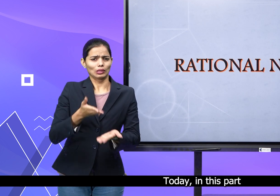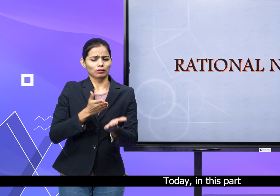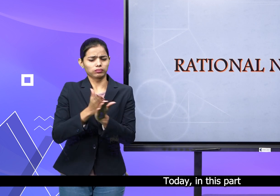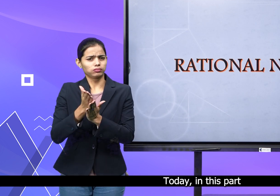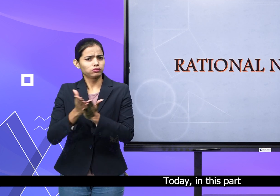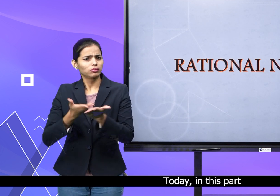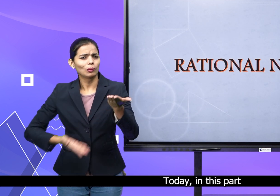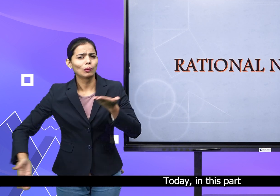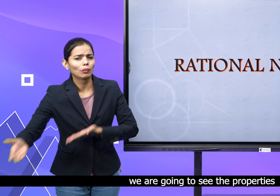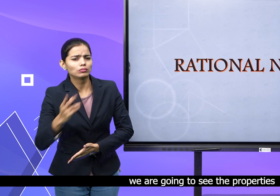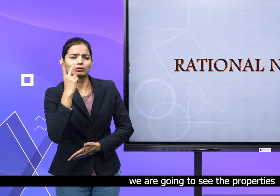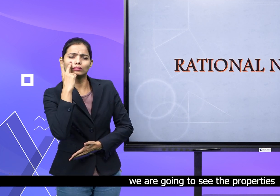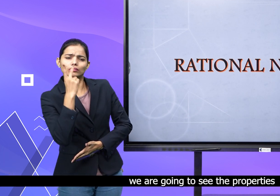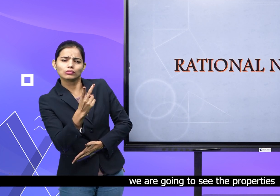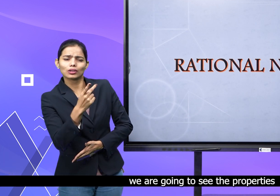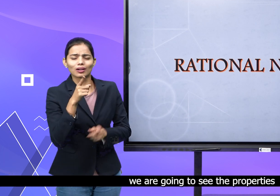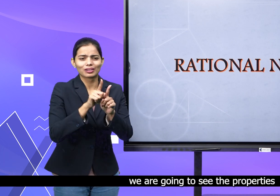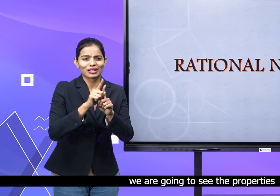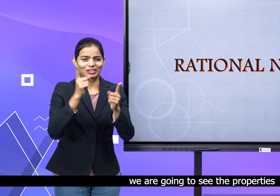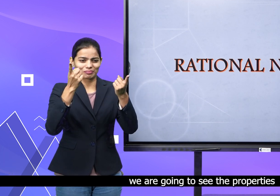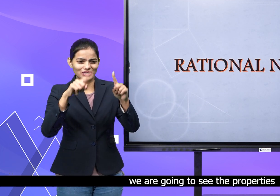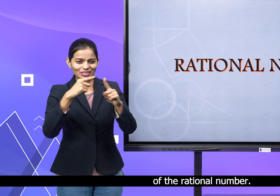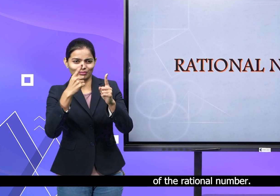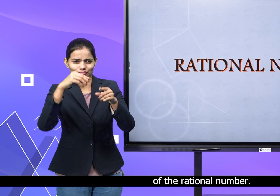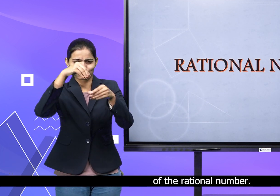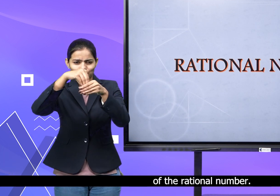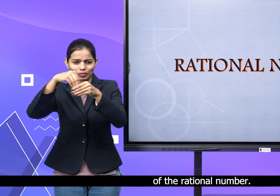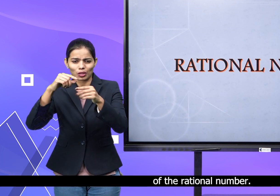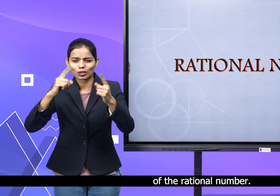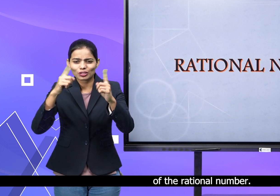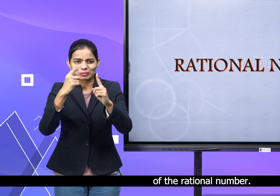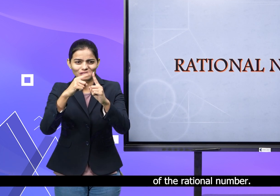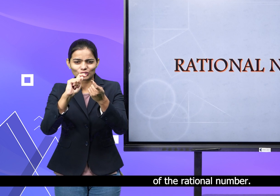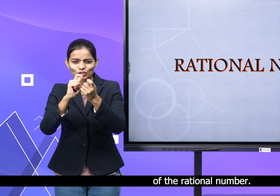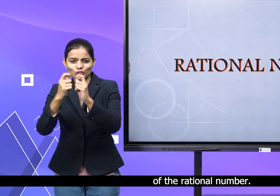Today, in this part, we are going to see the properties of the rational number.